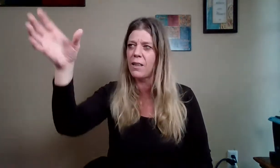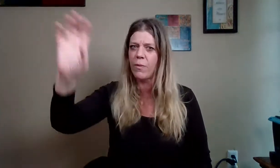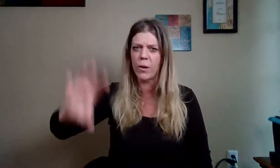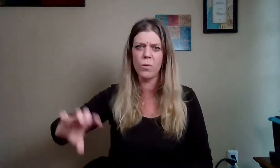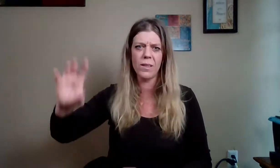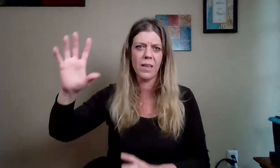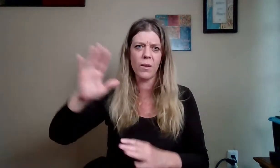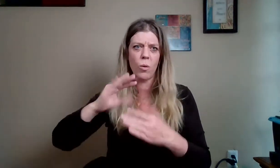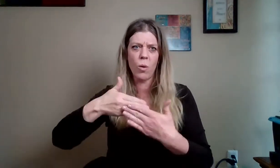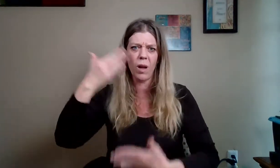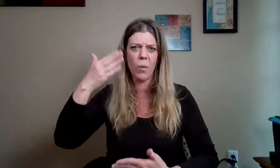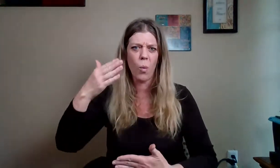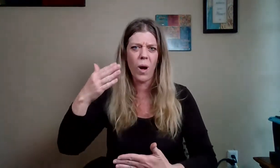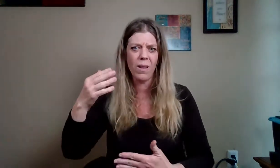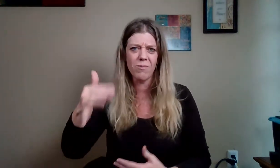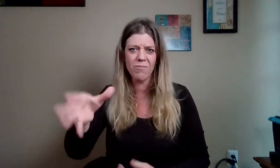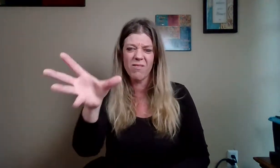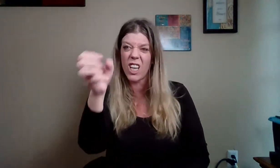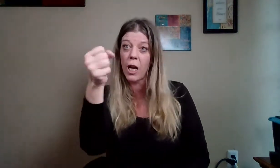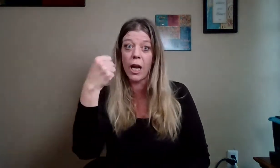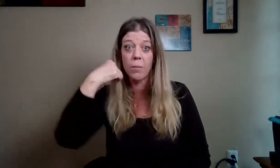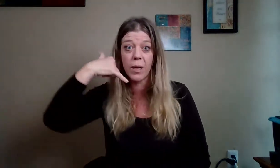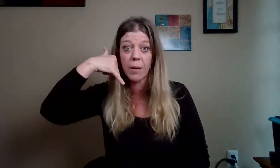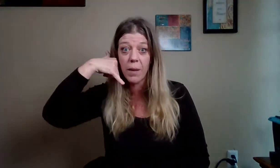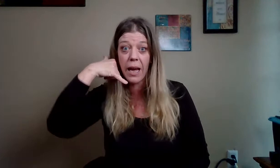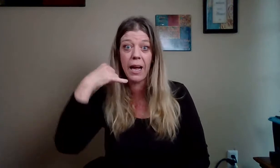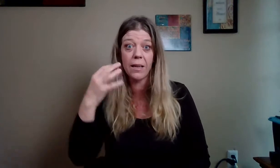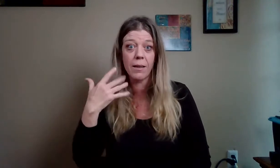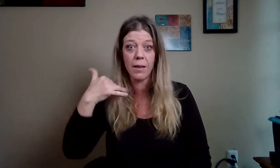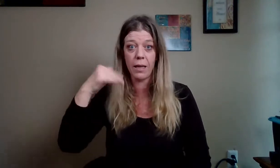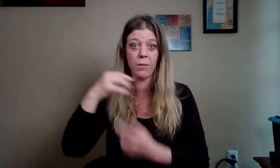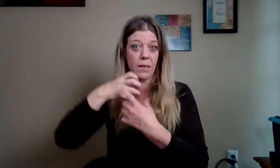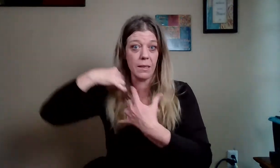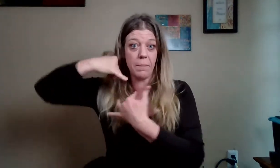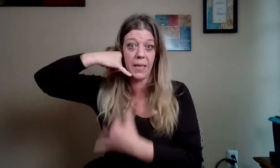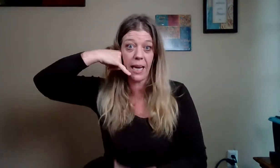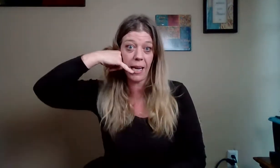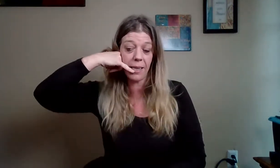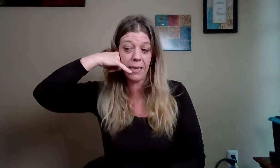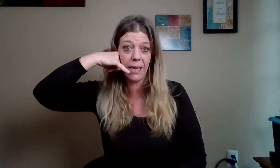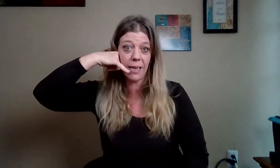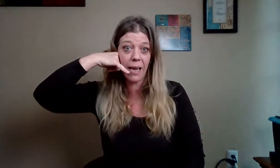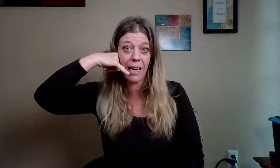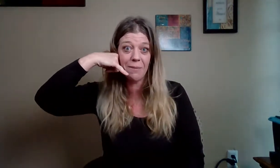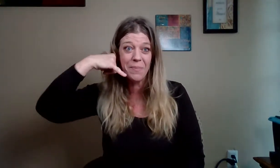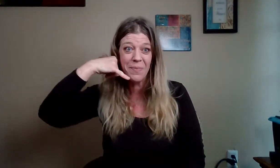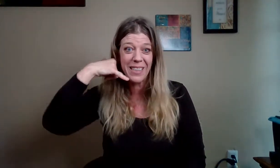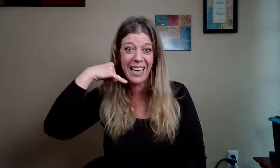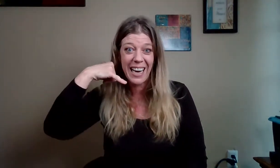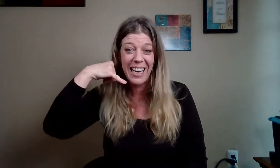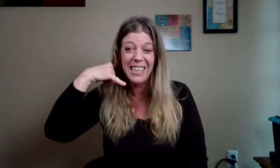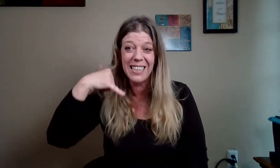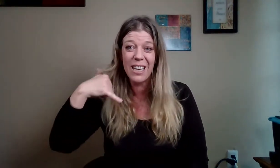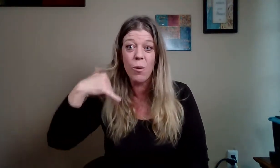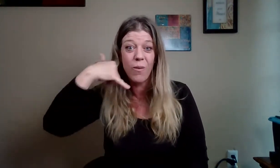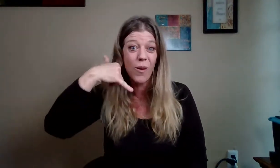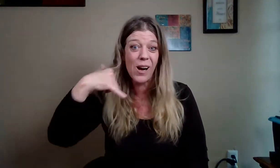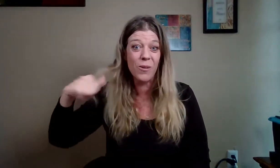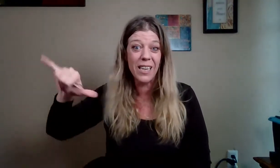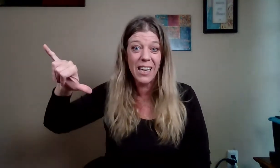the phones on the wall. I had to pick up the handle, and it was this big handle like that. Yeah. So phone